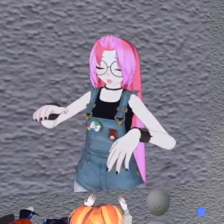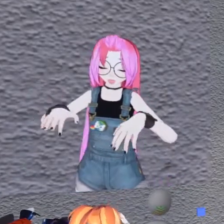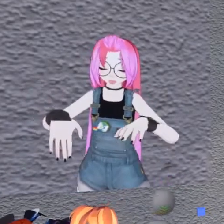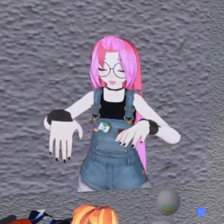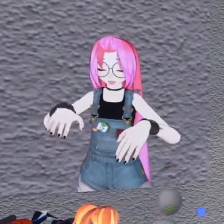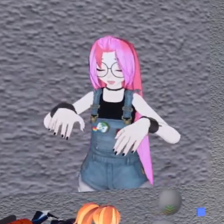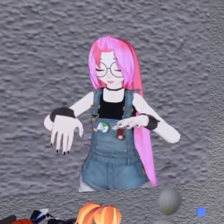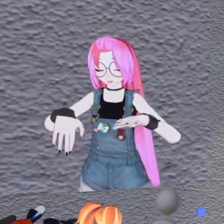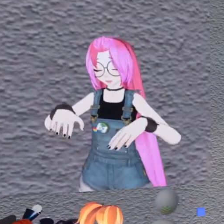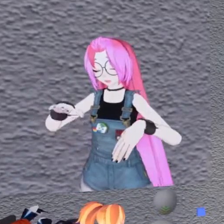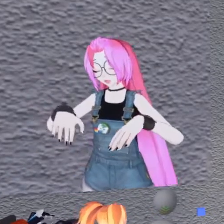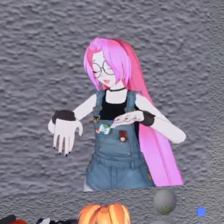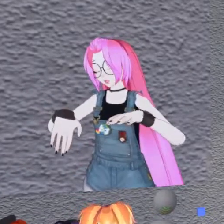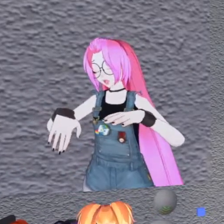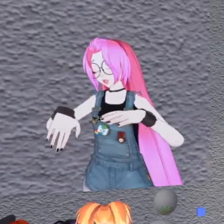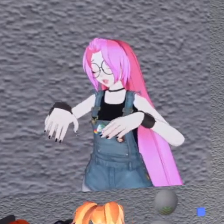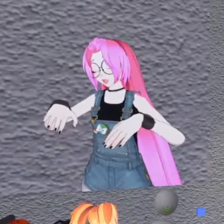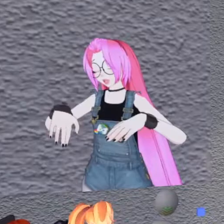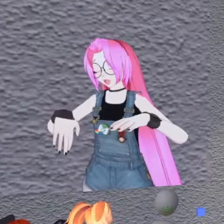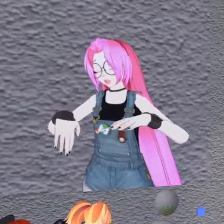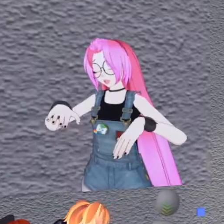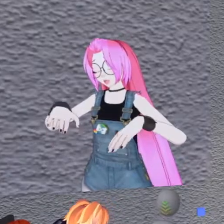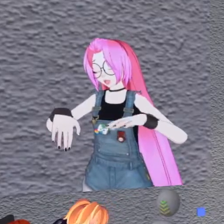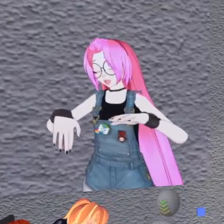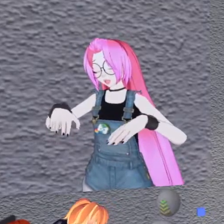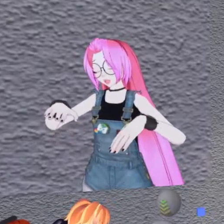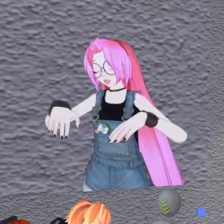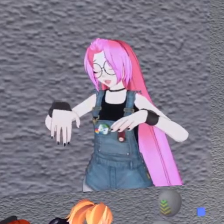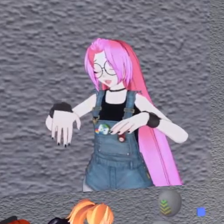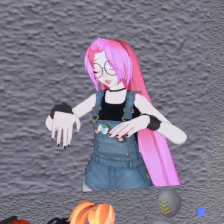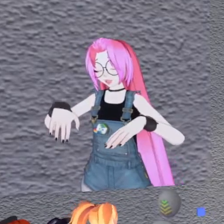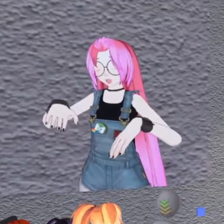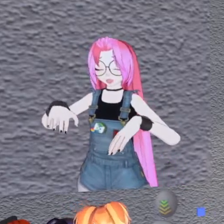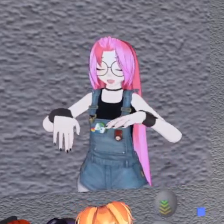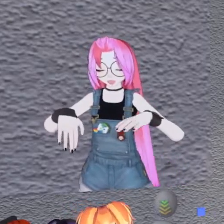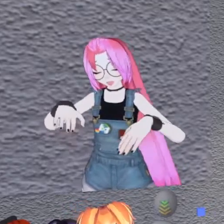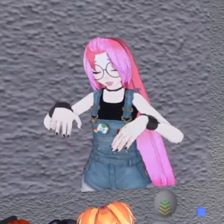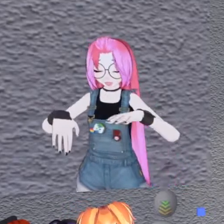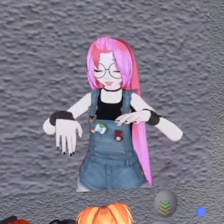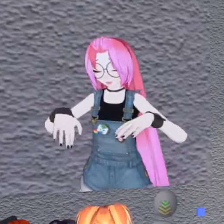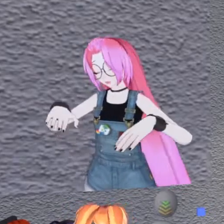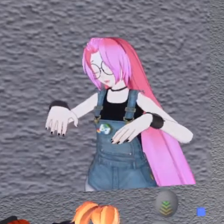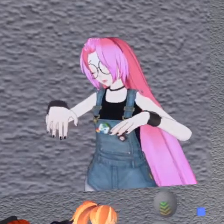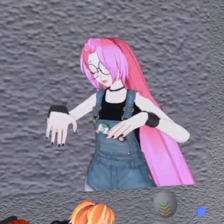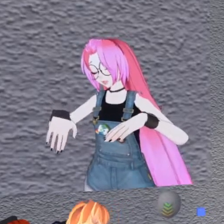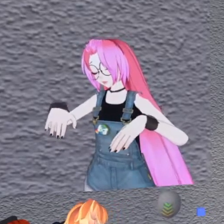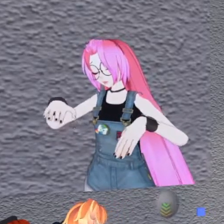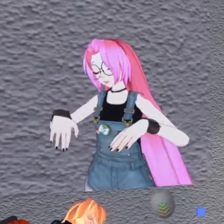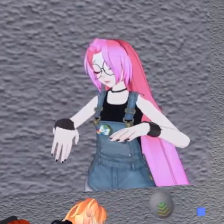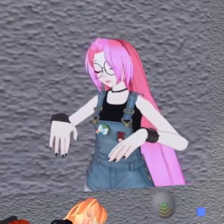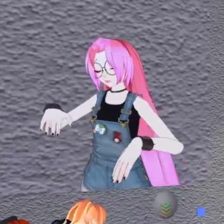Walk. This is walk as in like I am walking, but it could also be like let's go take a walk. Yeah.